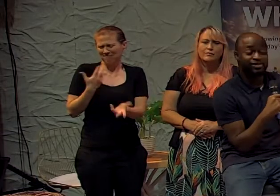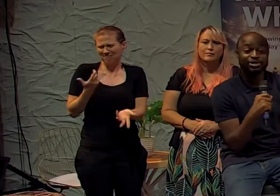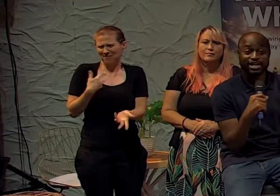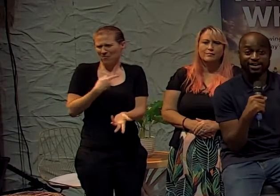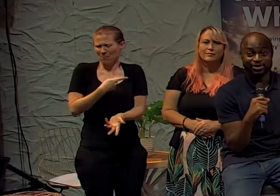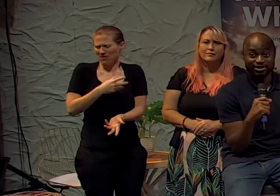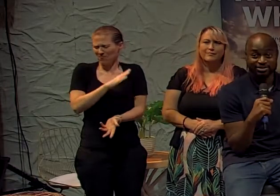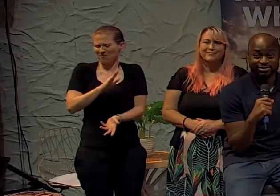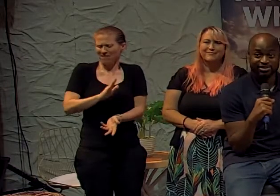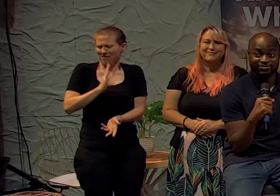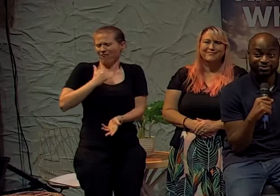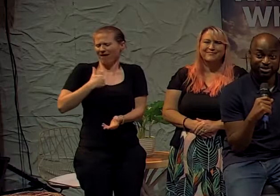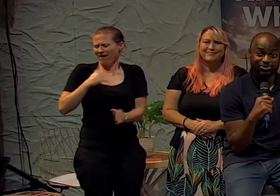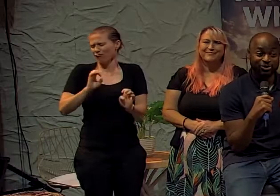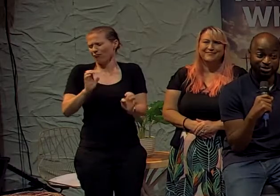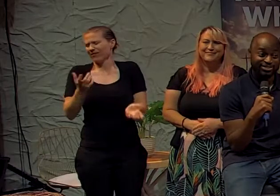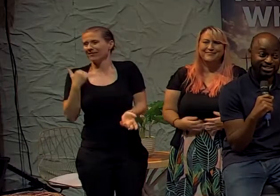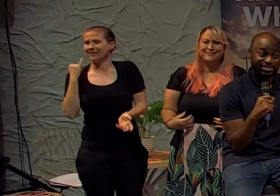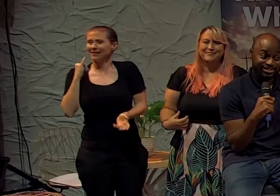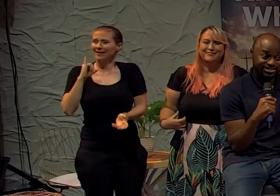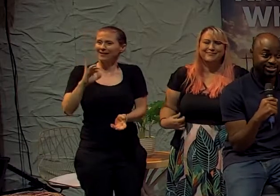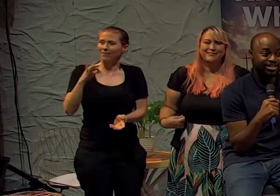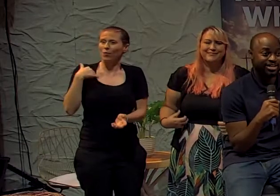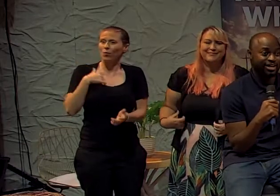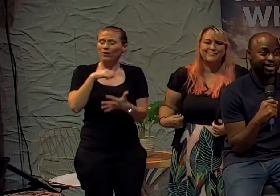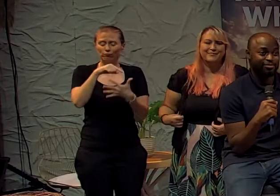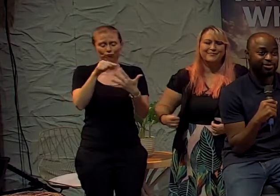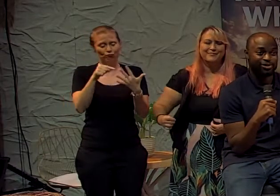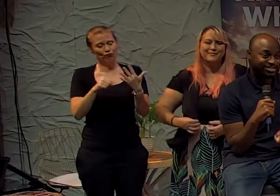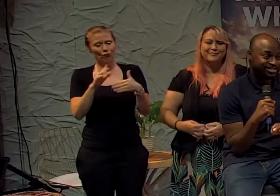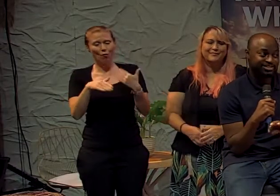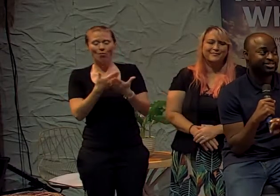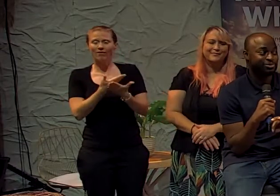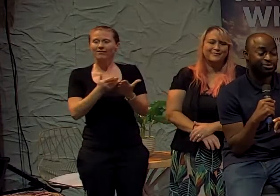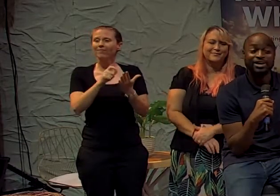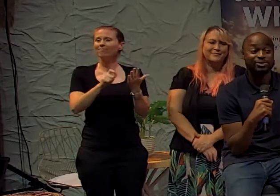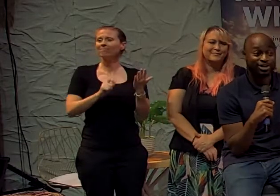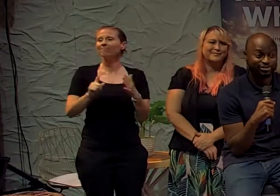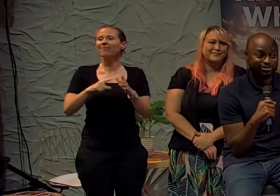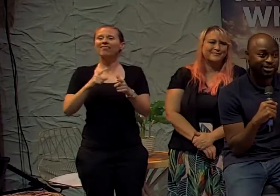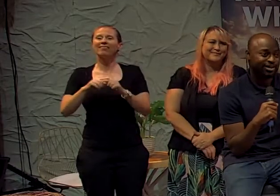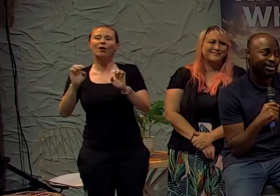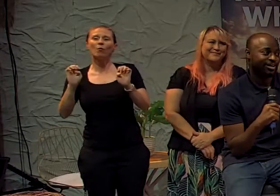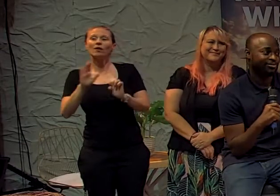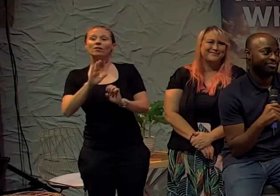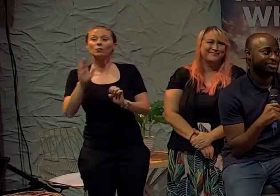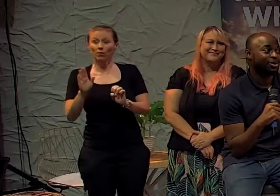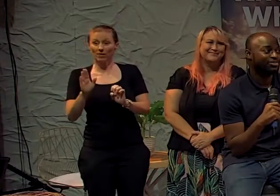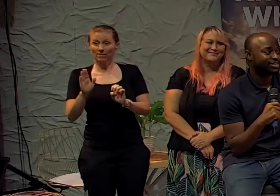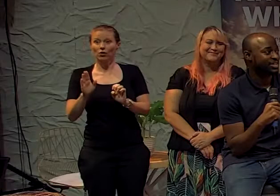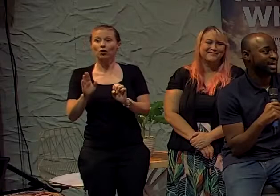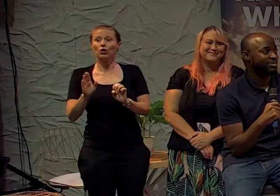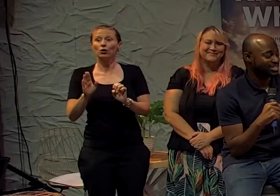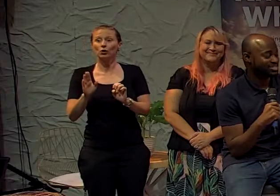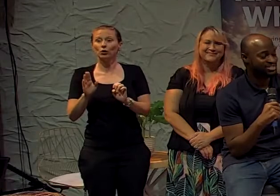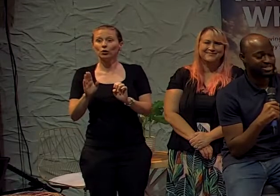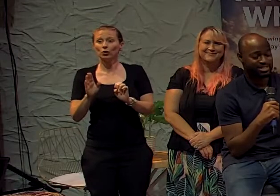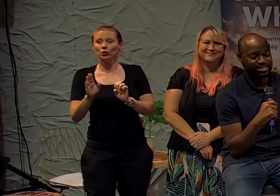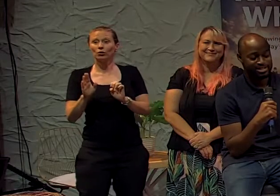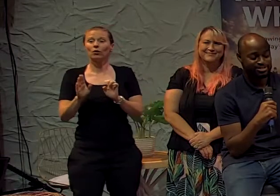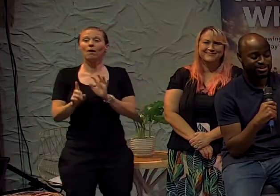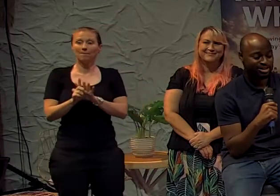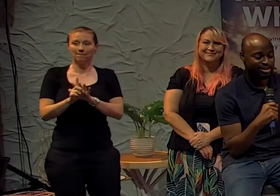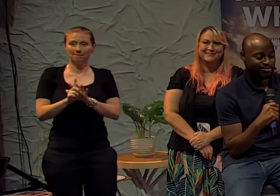we're never going to have a crisis, because if we do all these things, crises will never come. So one thing I would say,